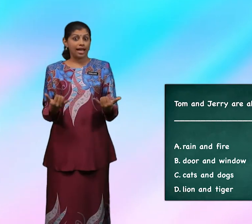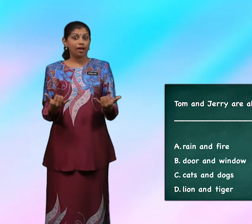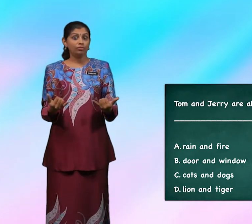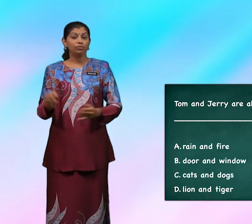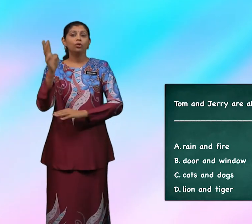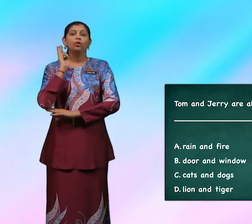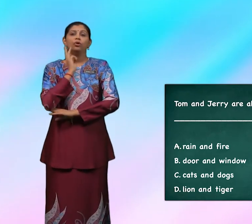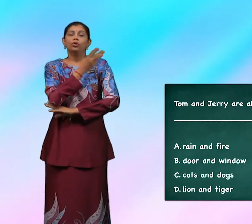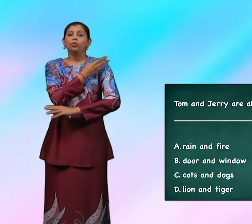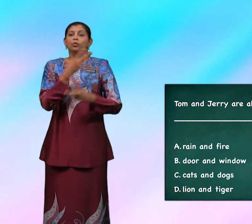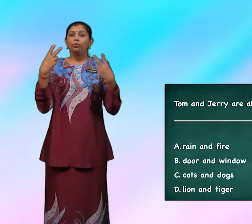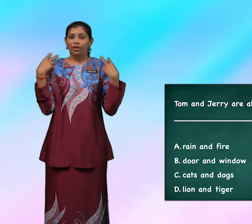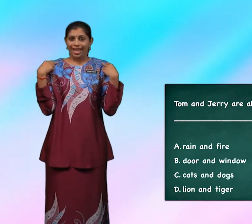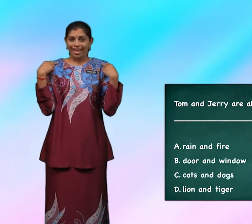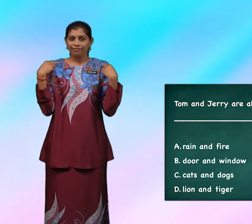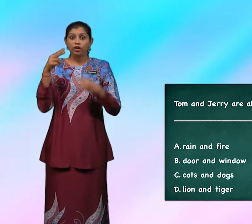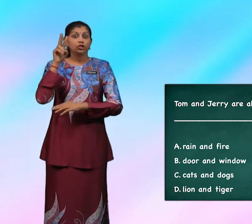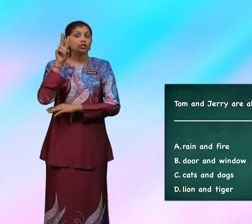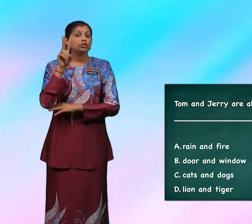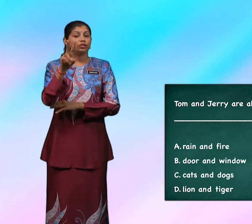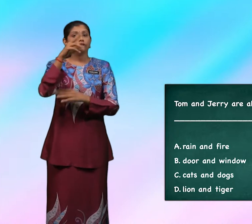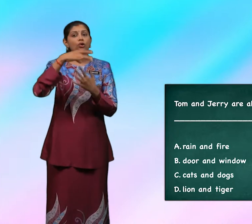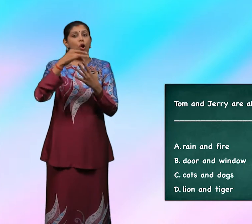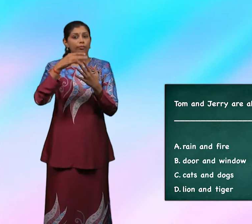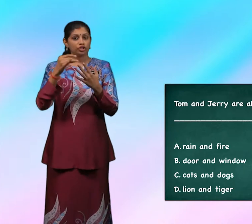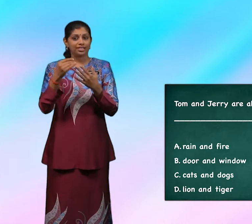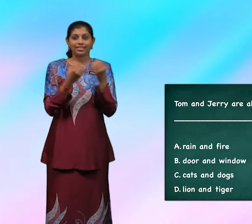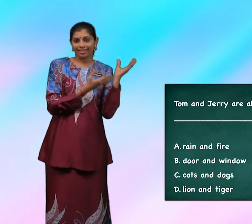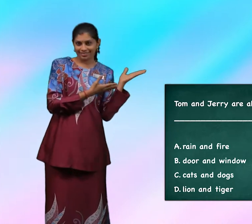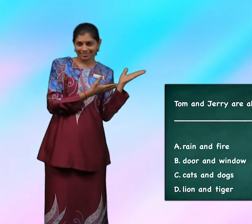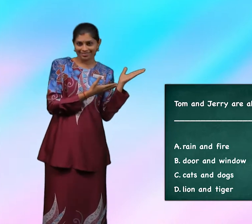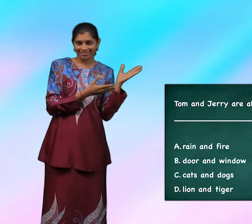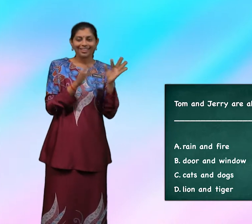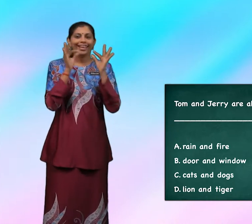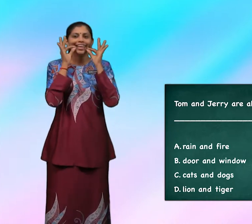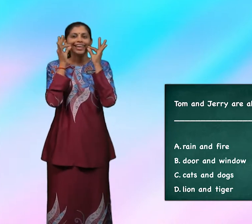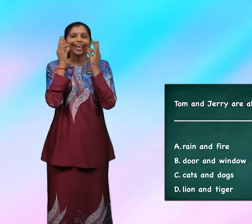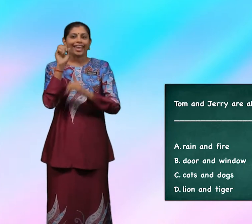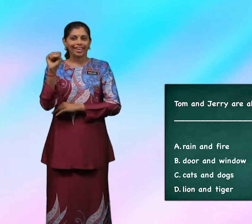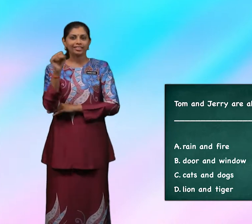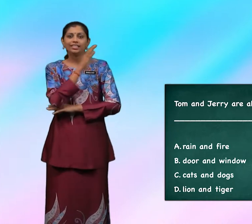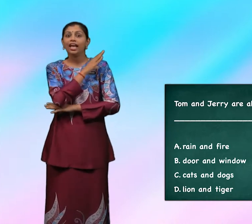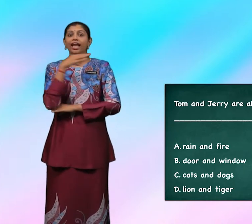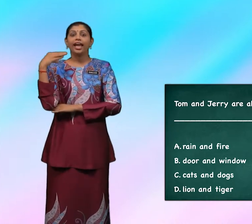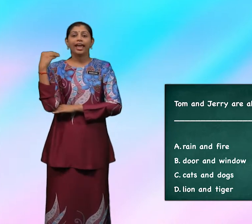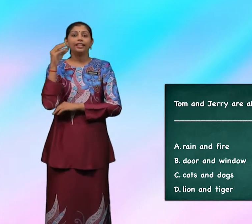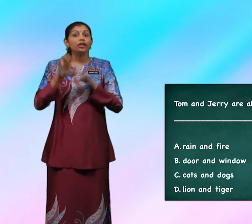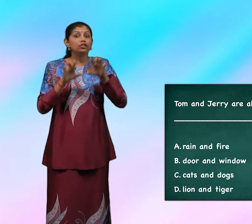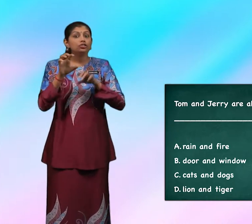Now, we have two options here. Cats and